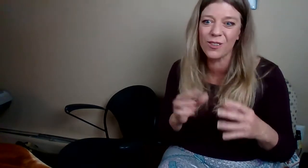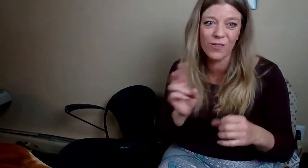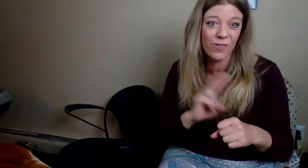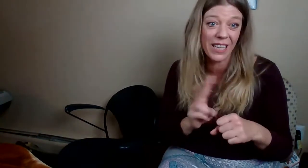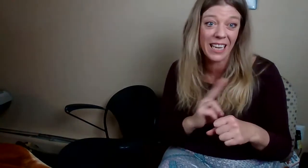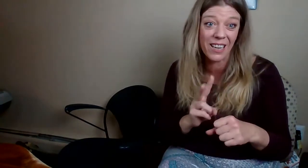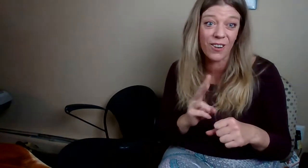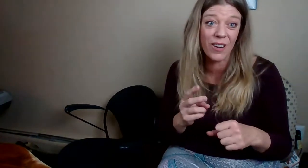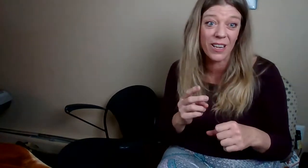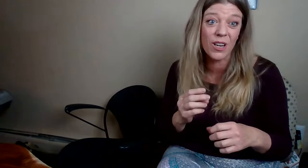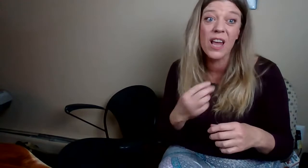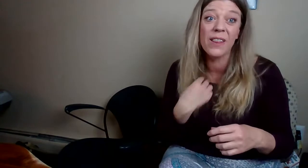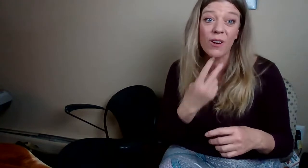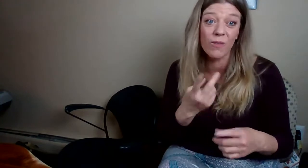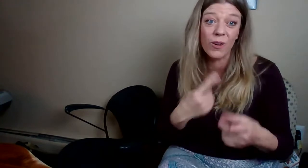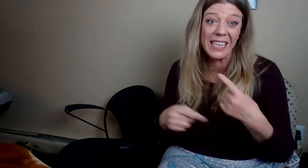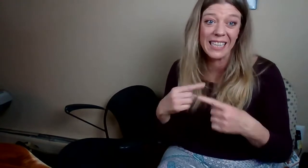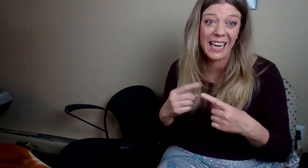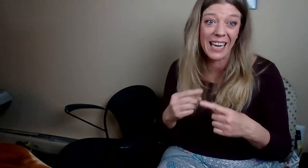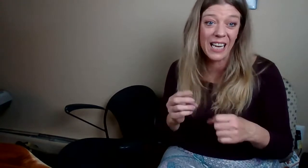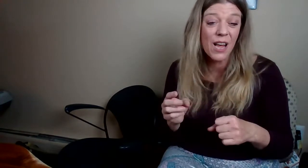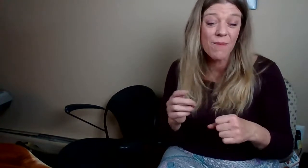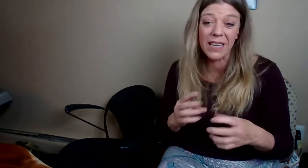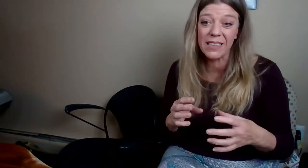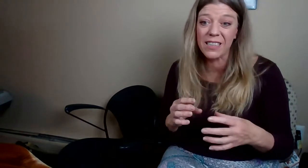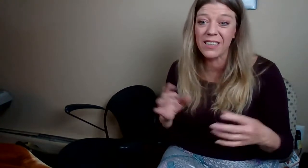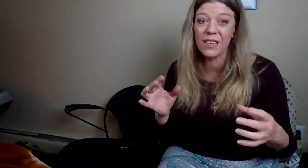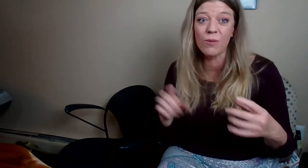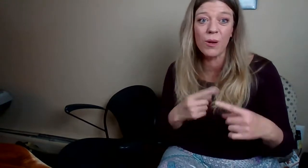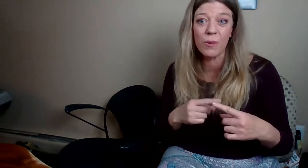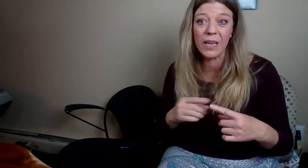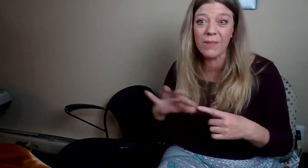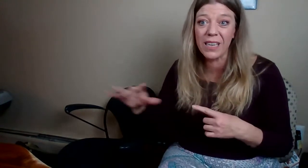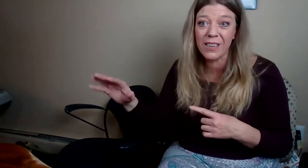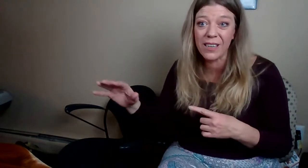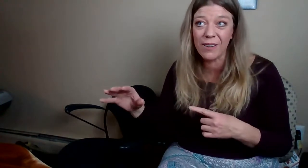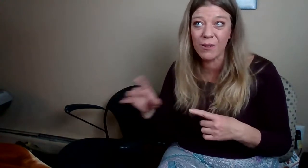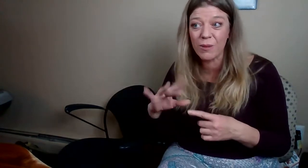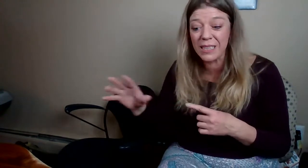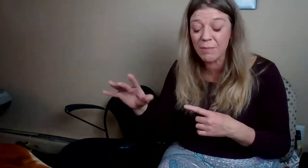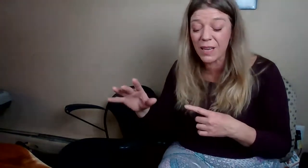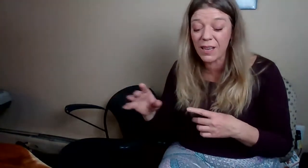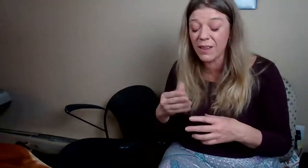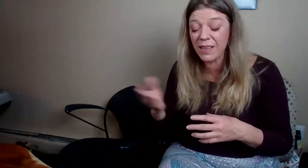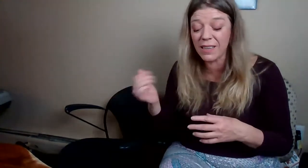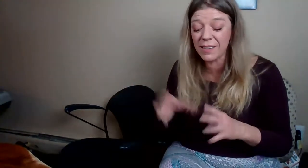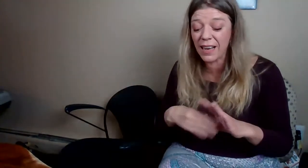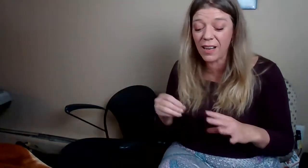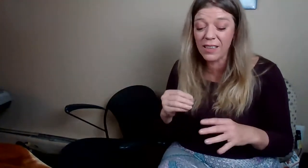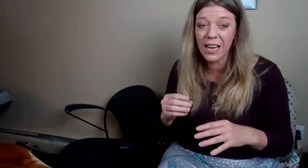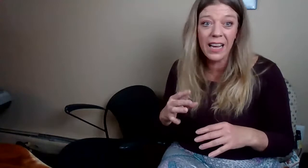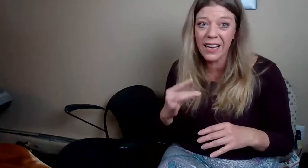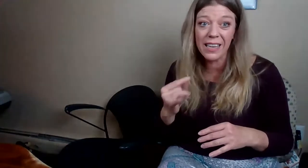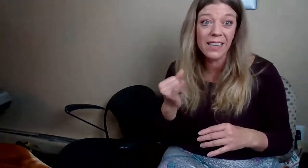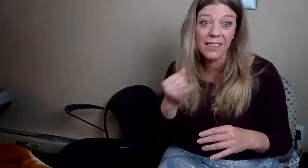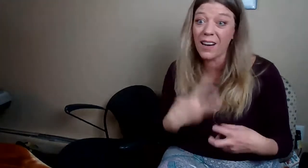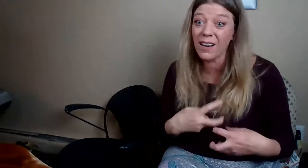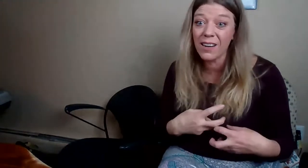through video and their voice sign messages. And when we spell things out, it is